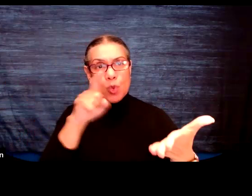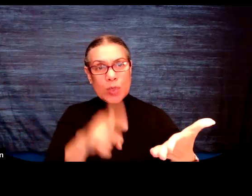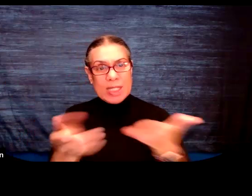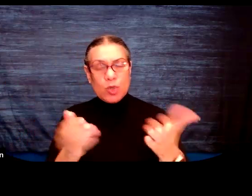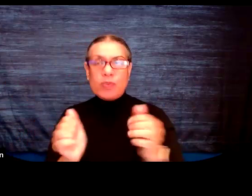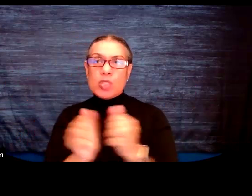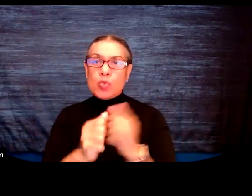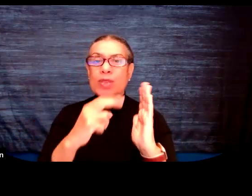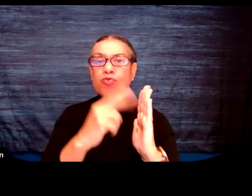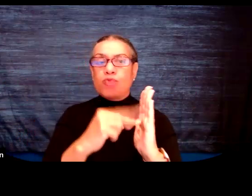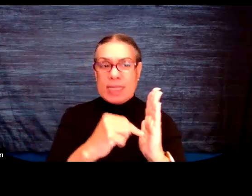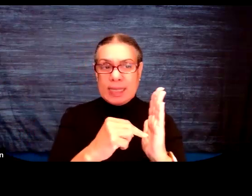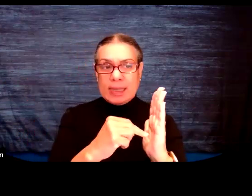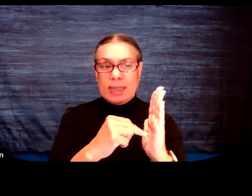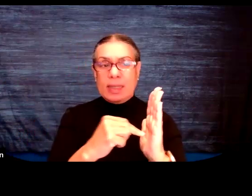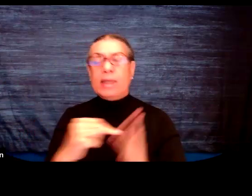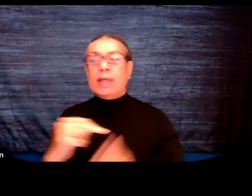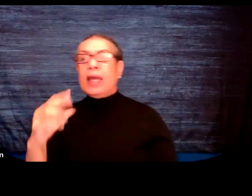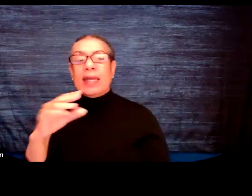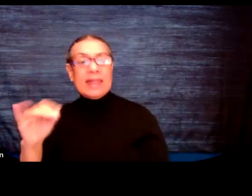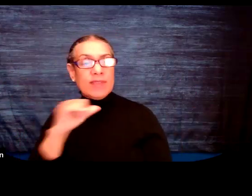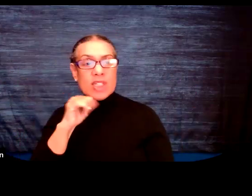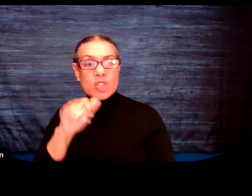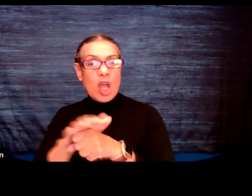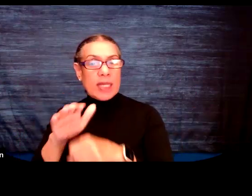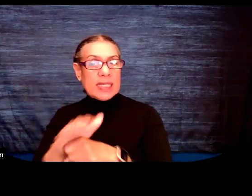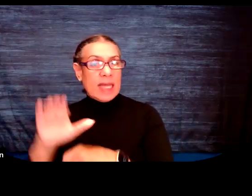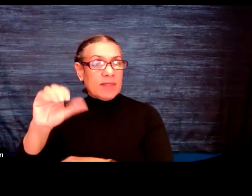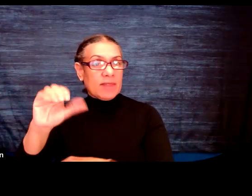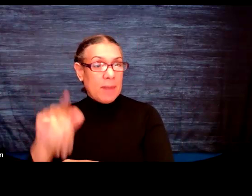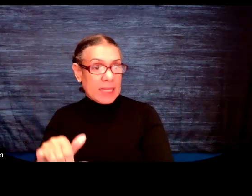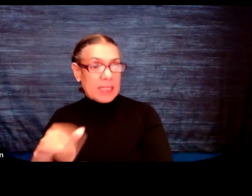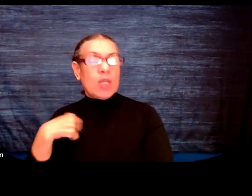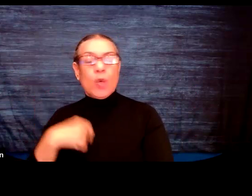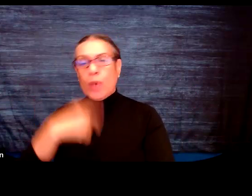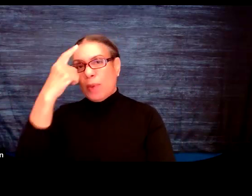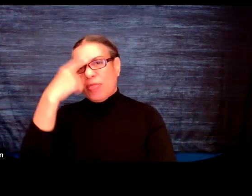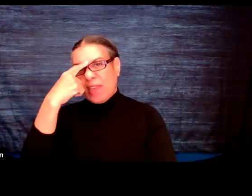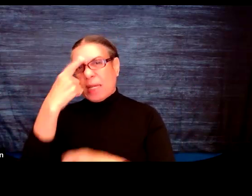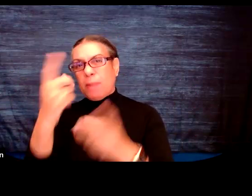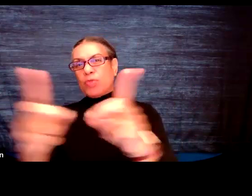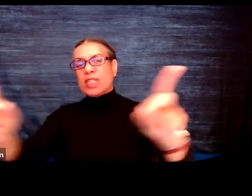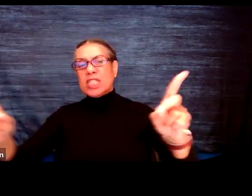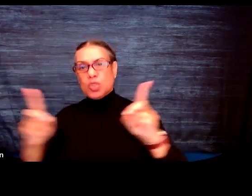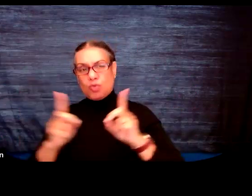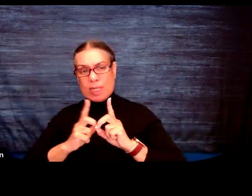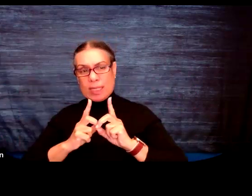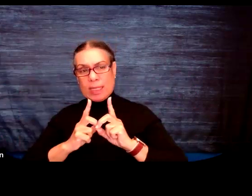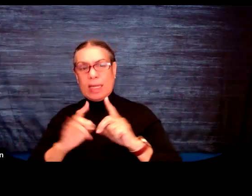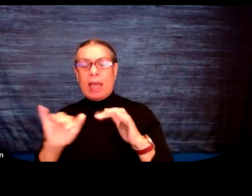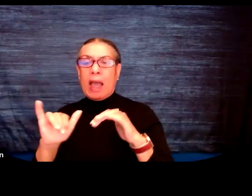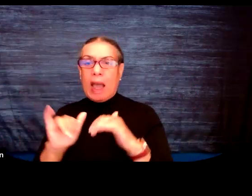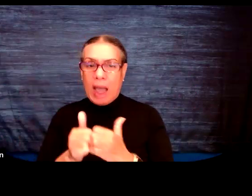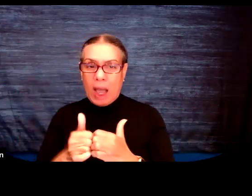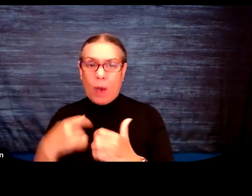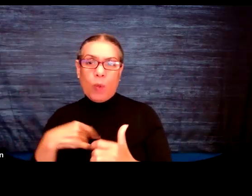reading interventionist. And if it doesn't seem like there's enough capacity, we can think district-wide about how we mitigate that